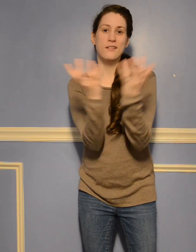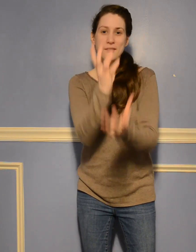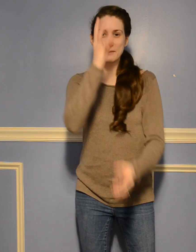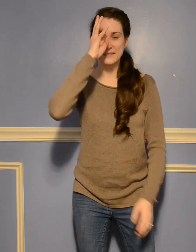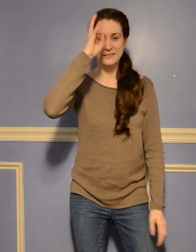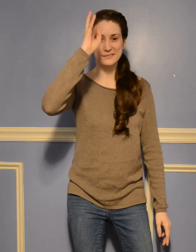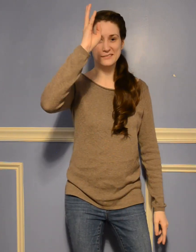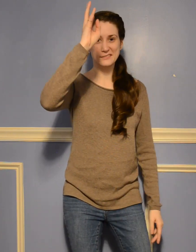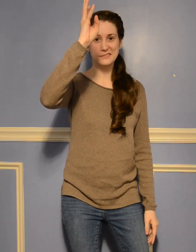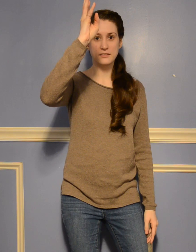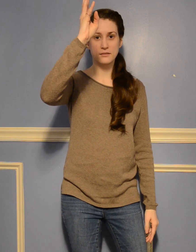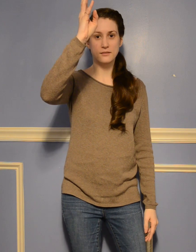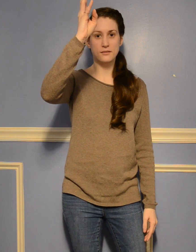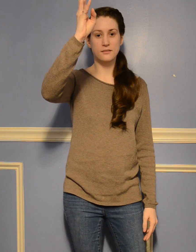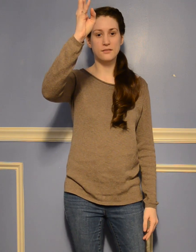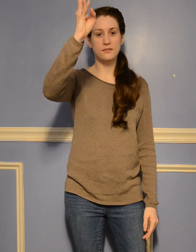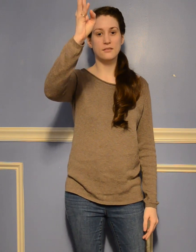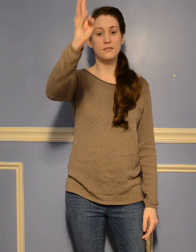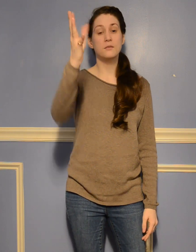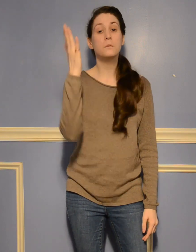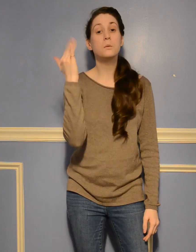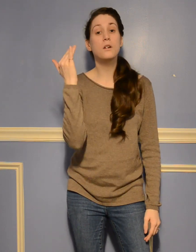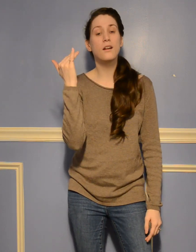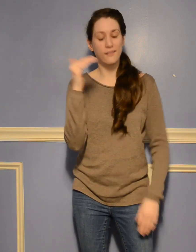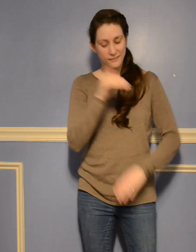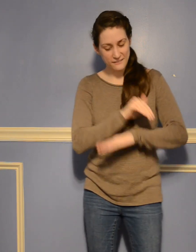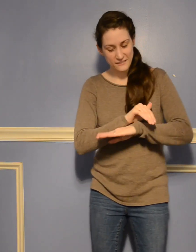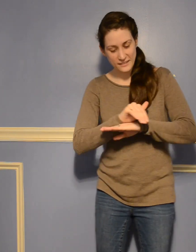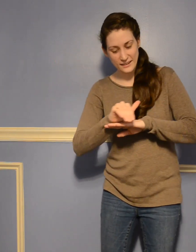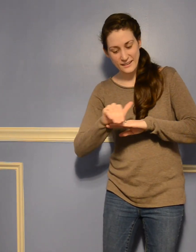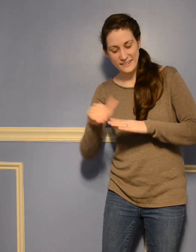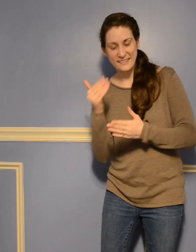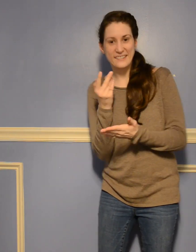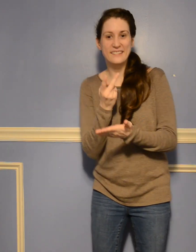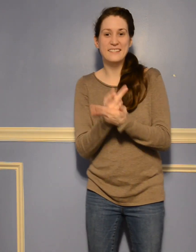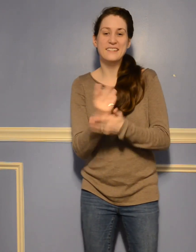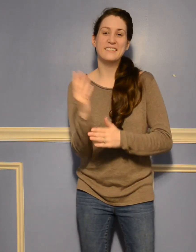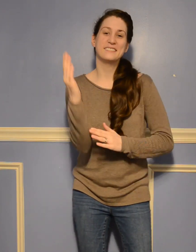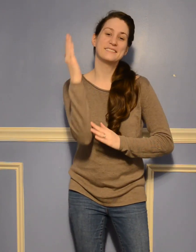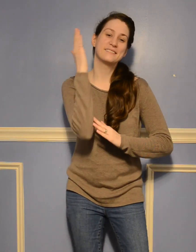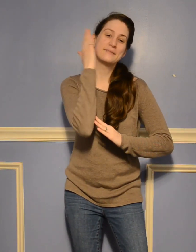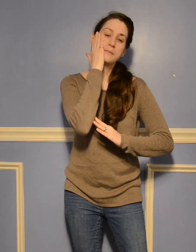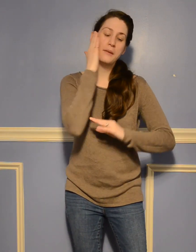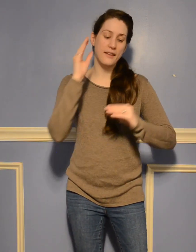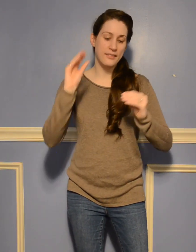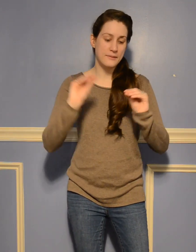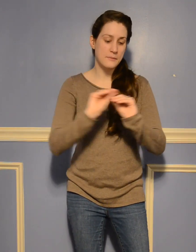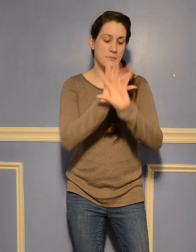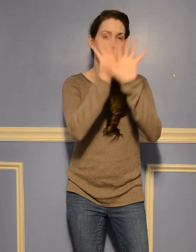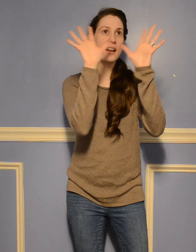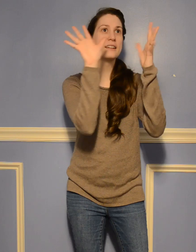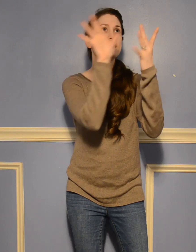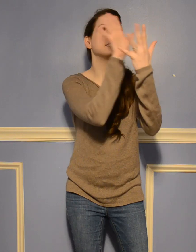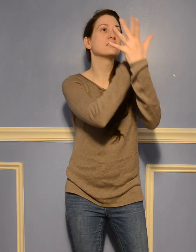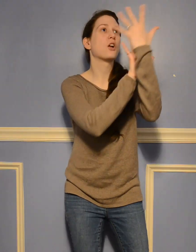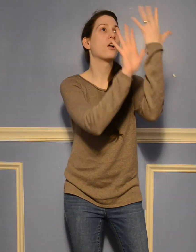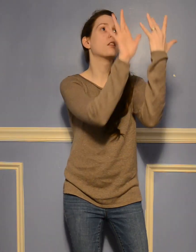design. 'Cause every night I lie in bed, the brightest colors fill my